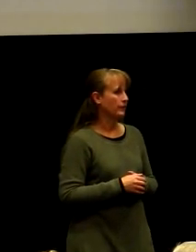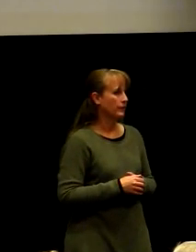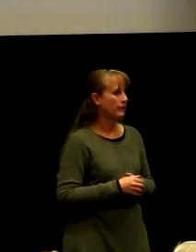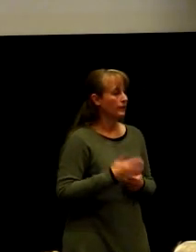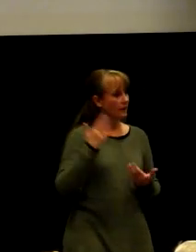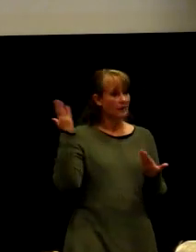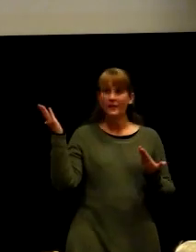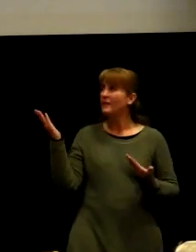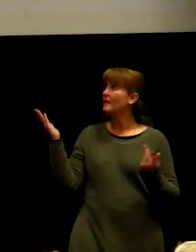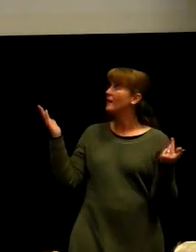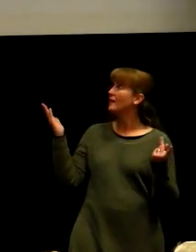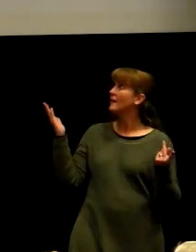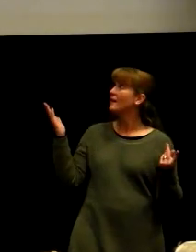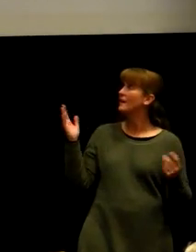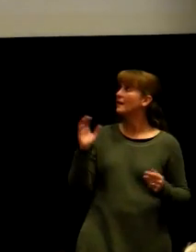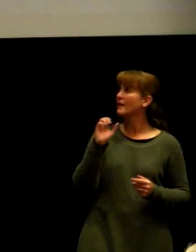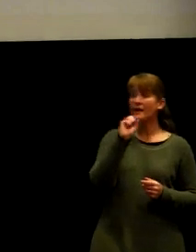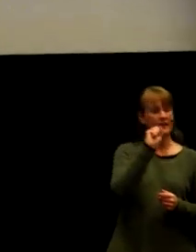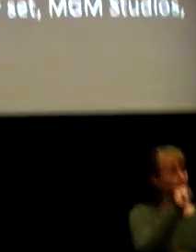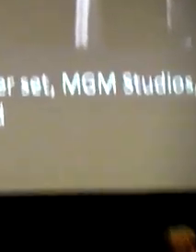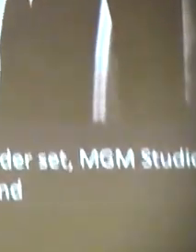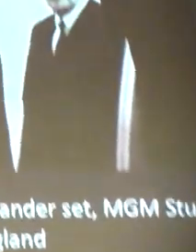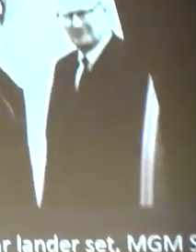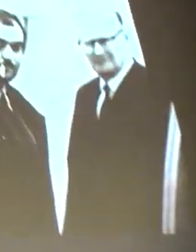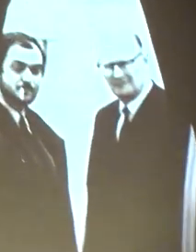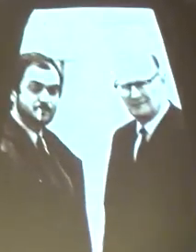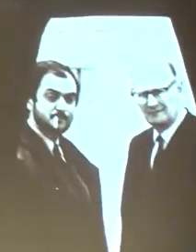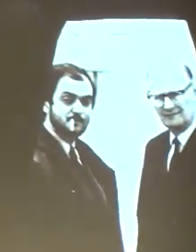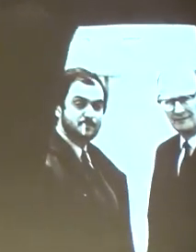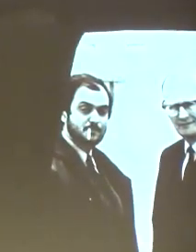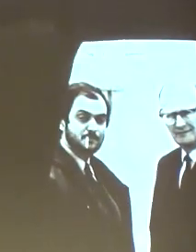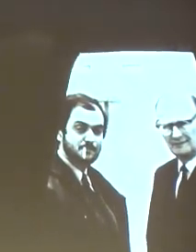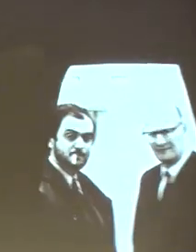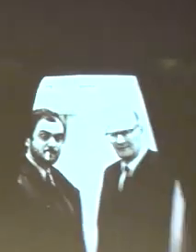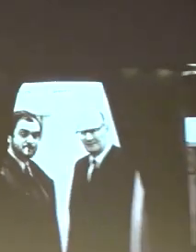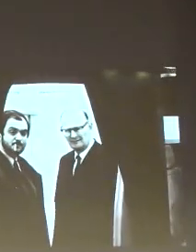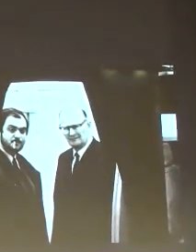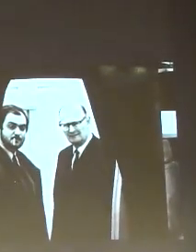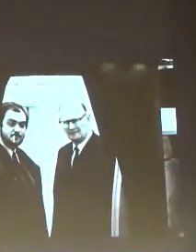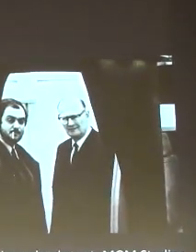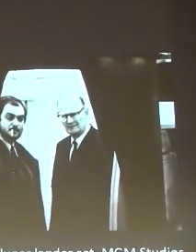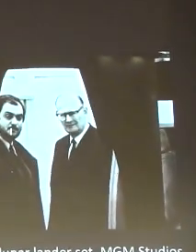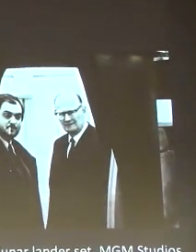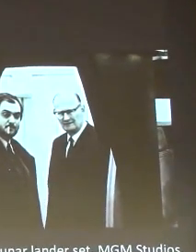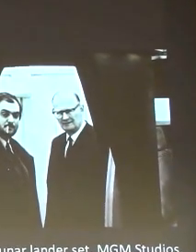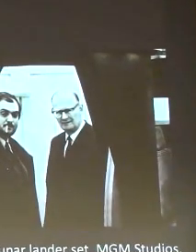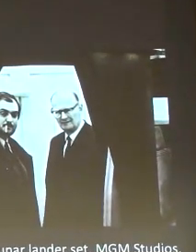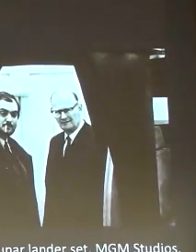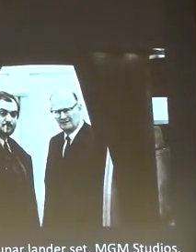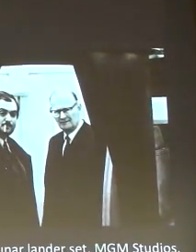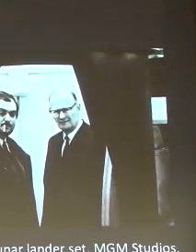And there they are. It's Kubrick on the left. And Clark on the right.